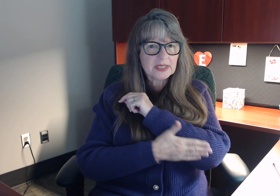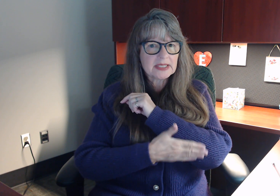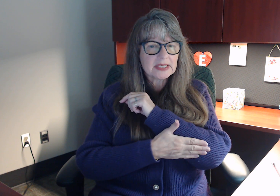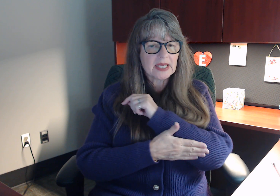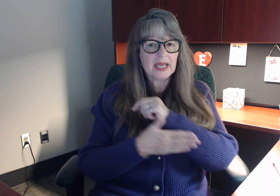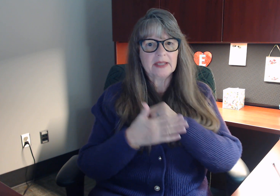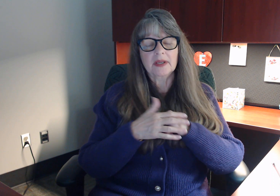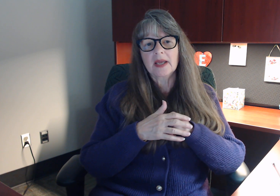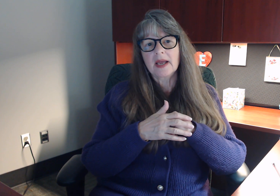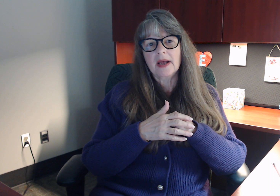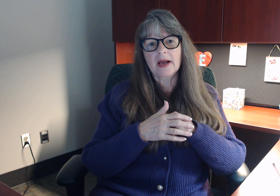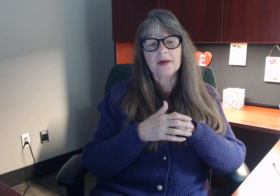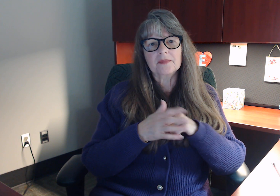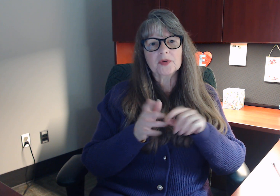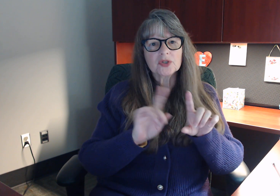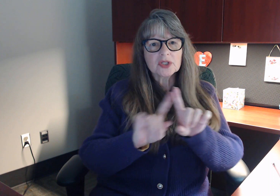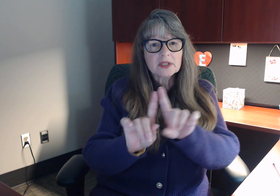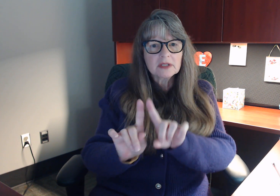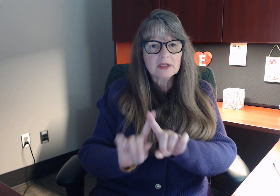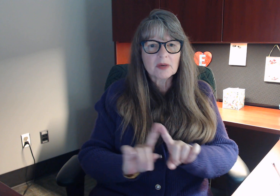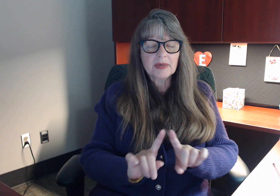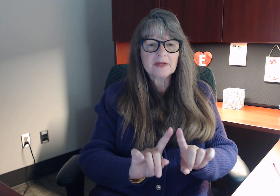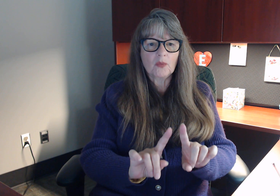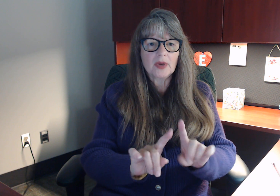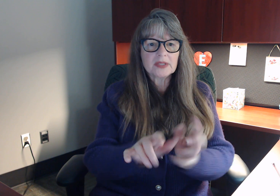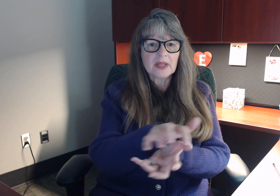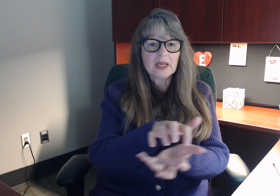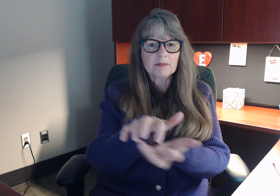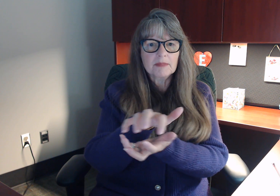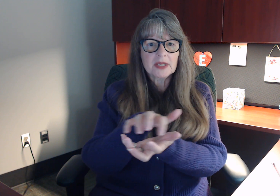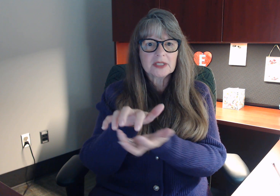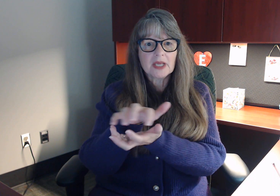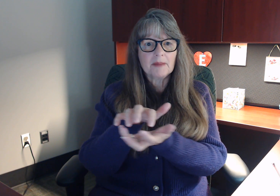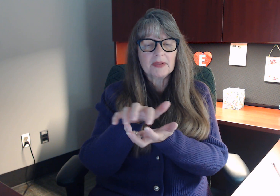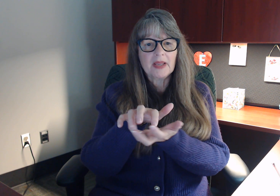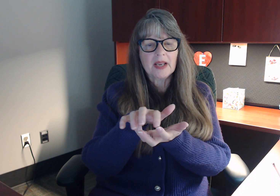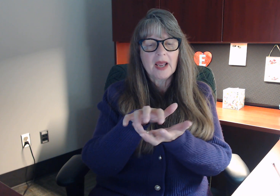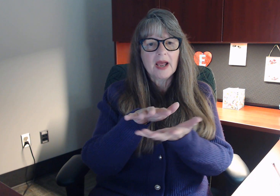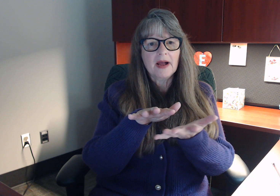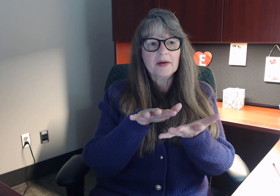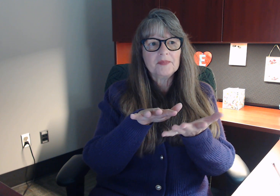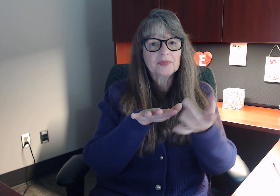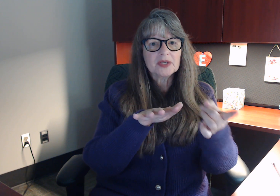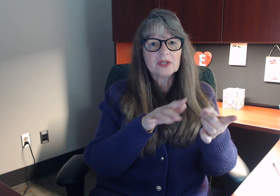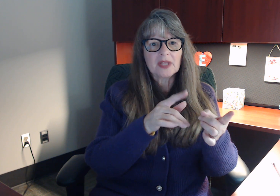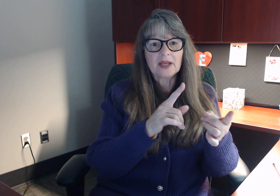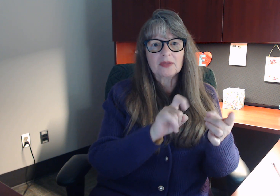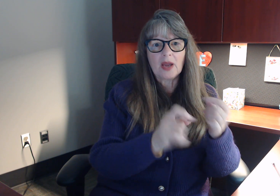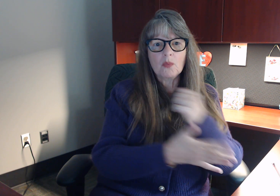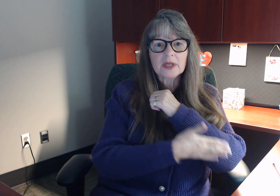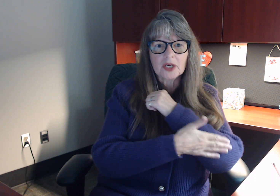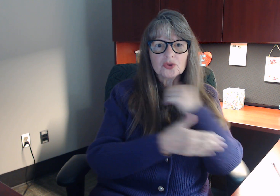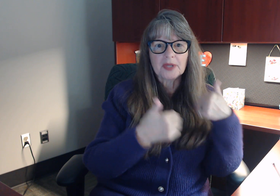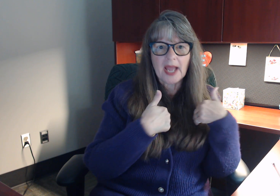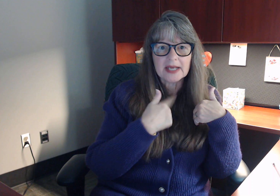countries, and there's just so many different ones, and they get mixed up. And then because it's like that one country has,